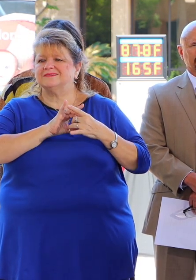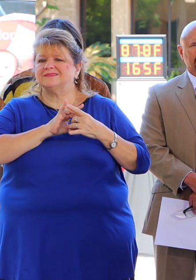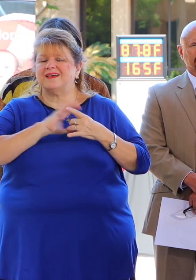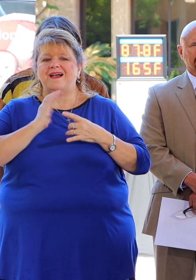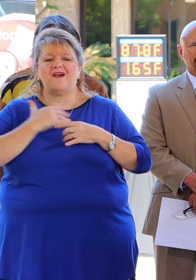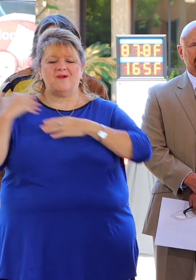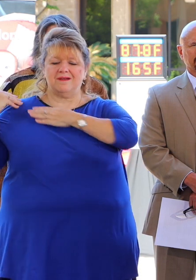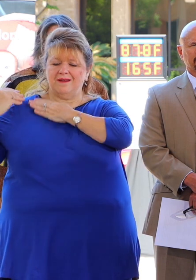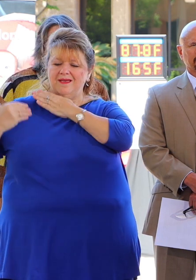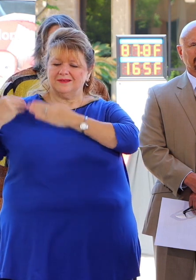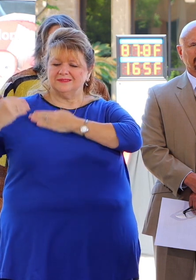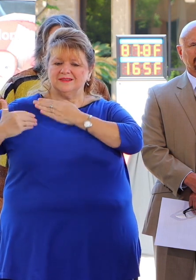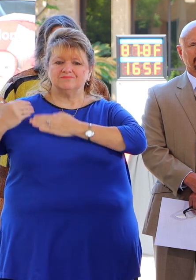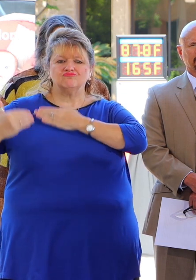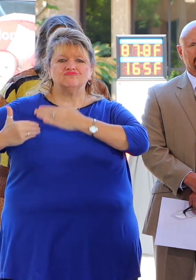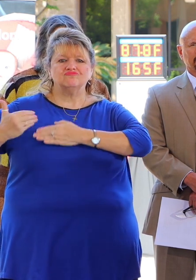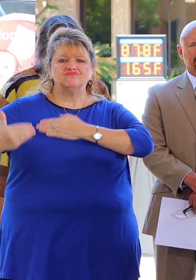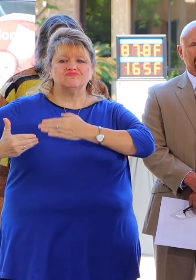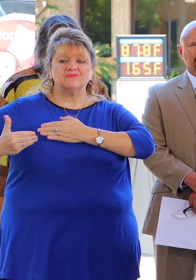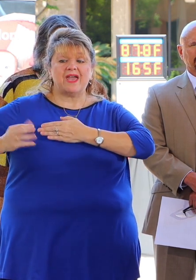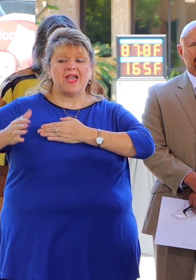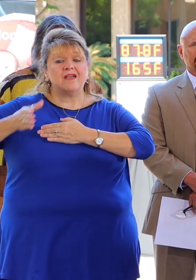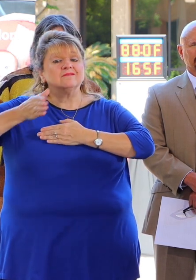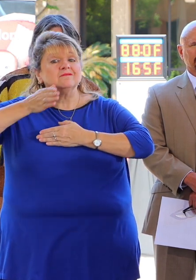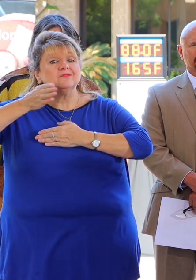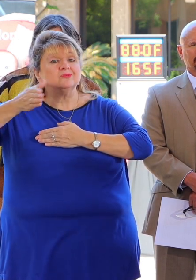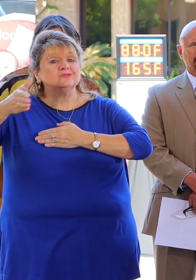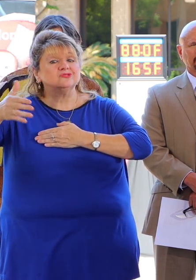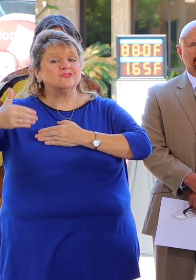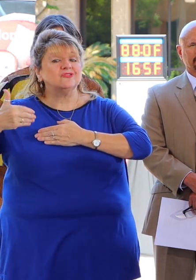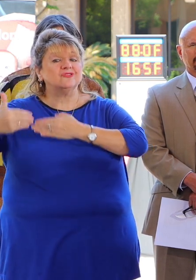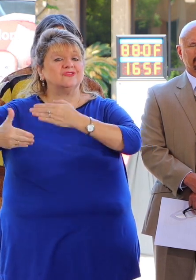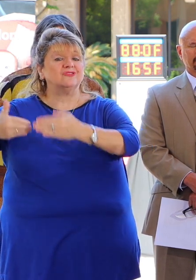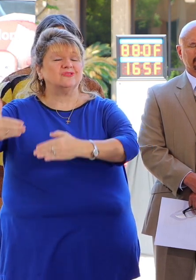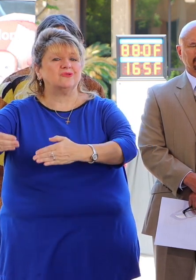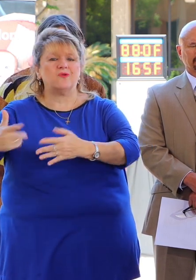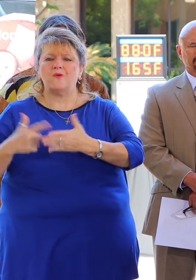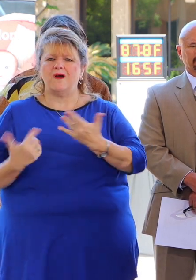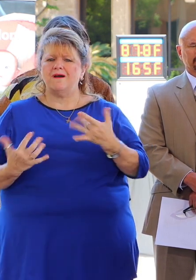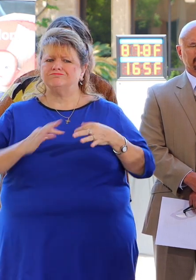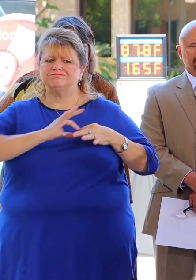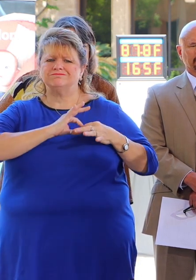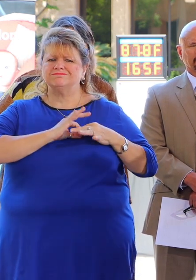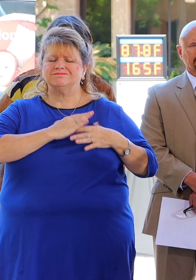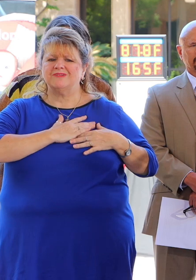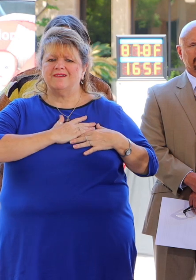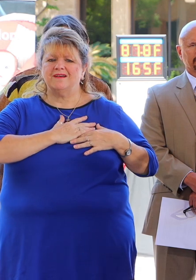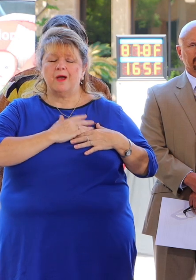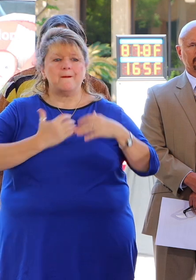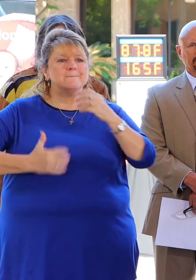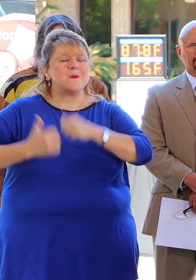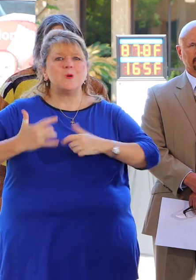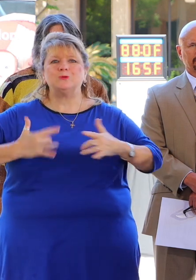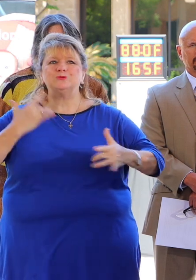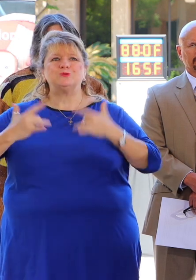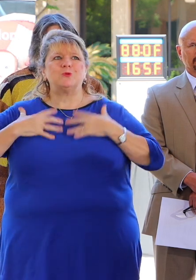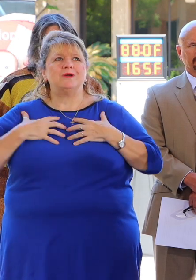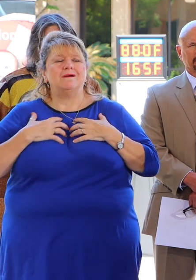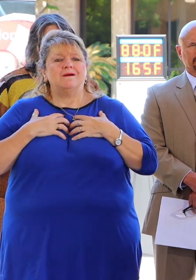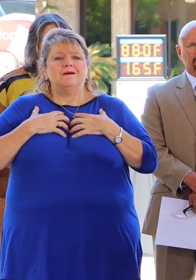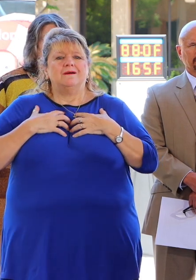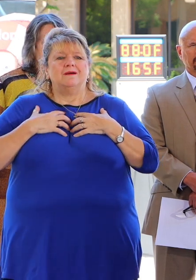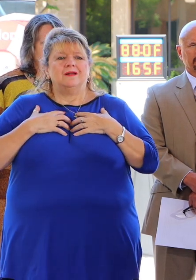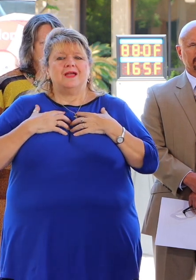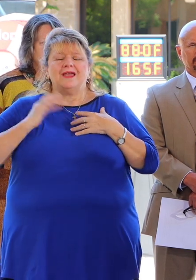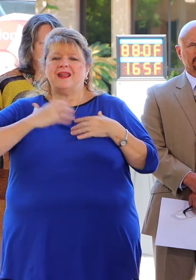legacy and the future? What brings our greatest joy, and to whom